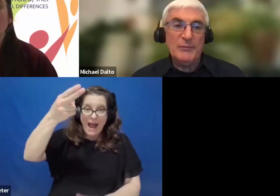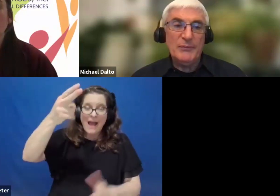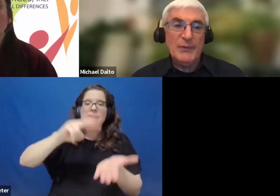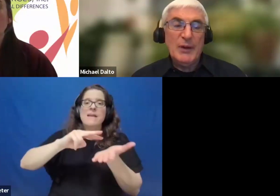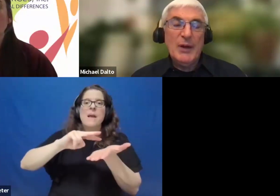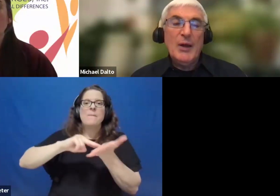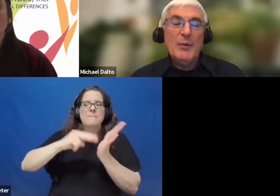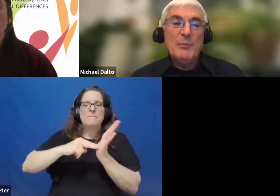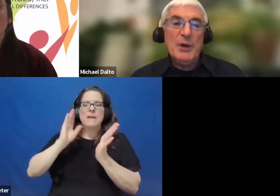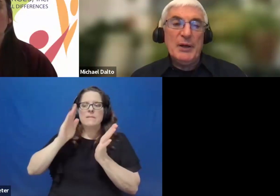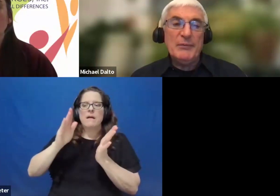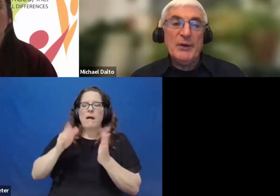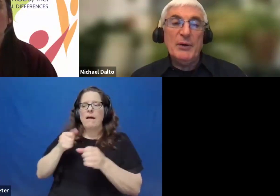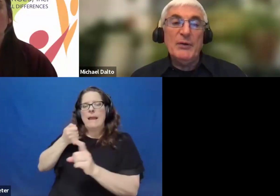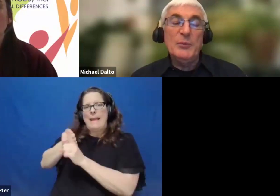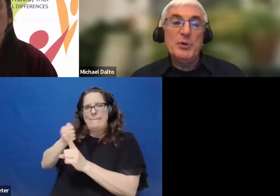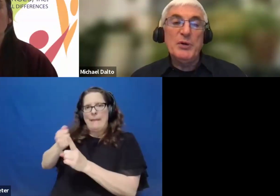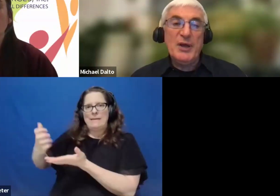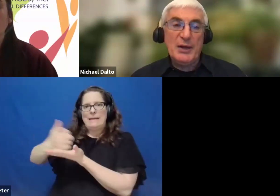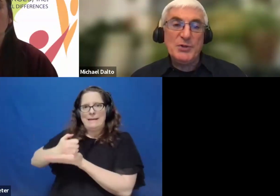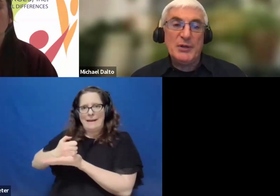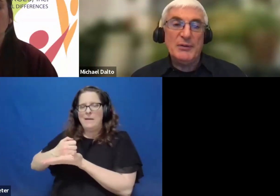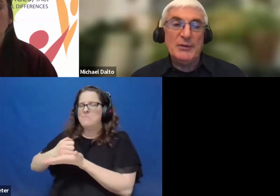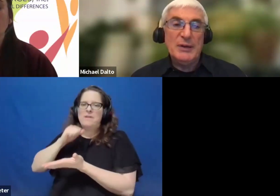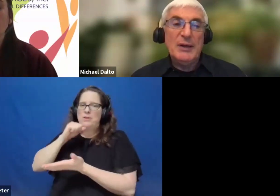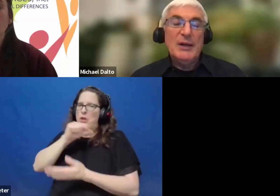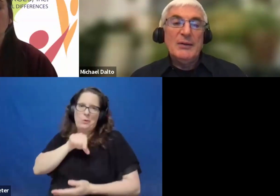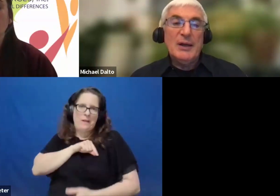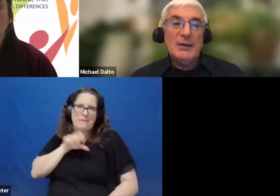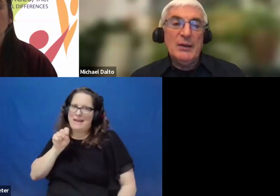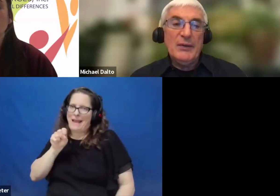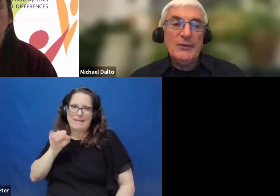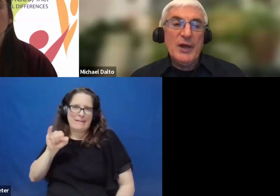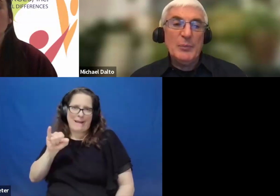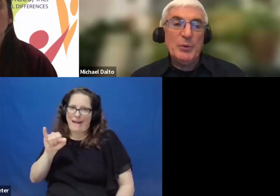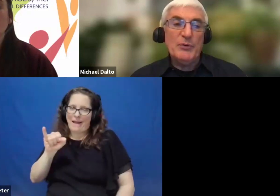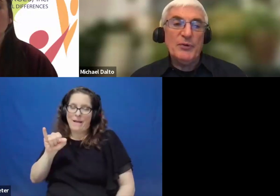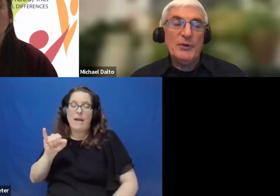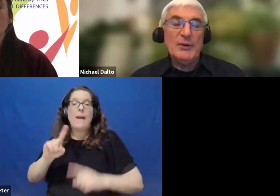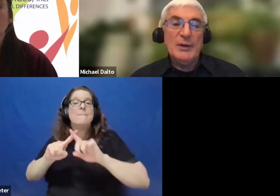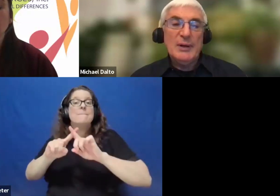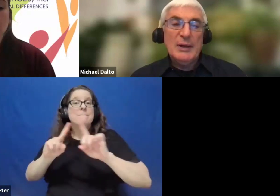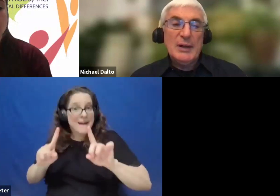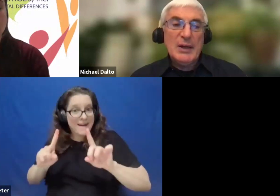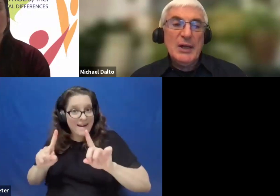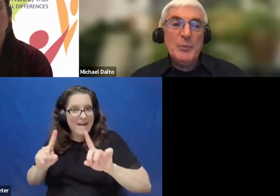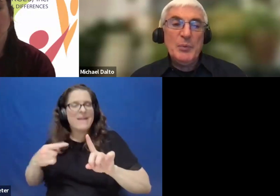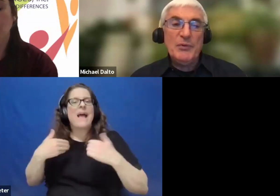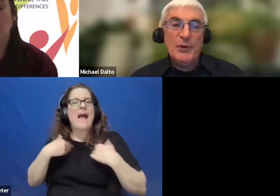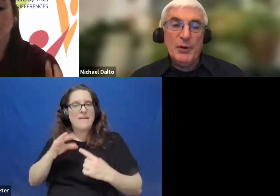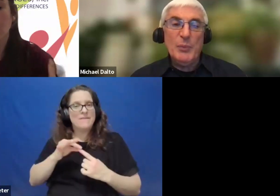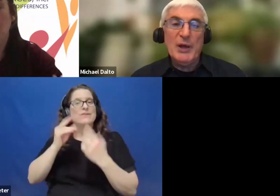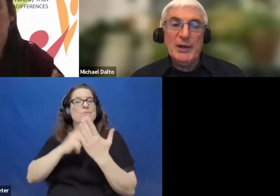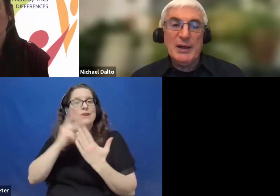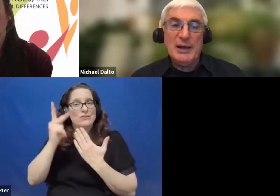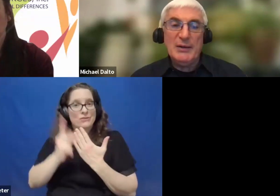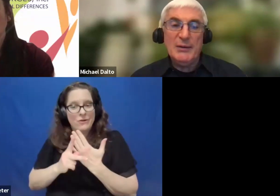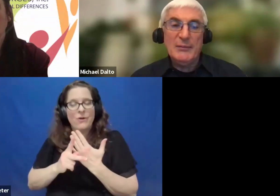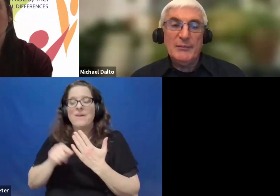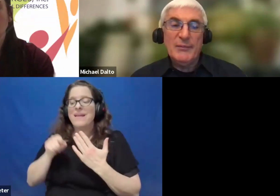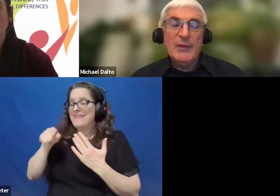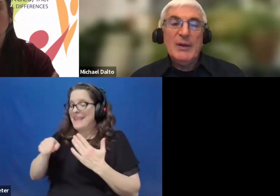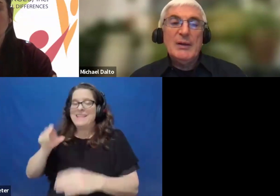benefit. But there is a protection that lets that person keep their